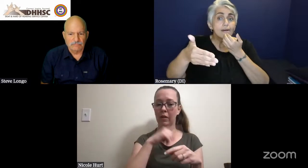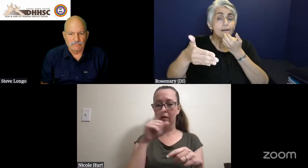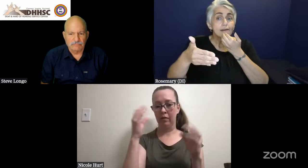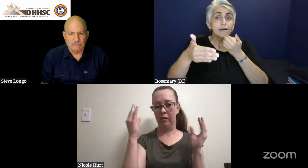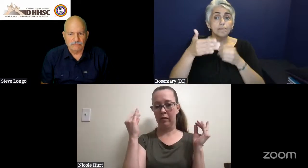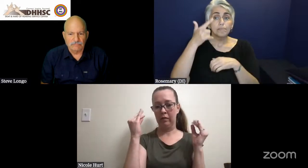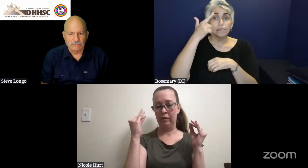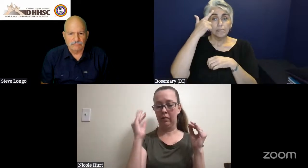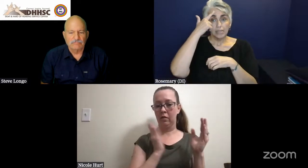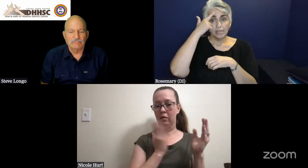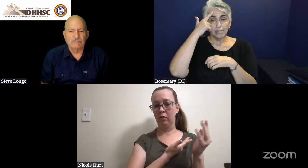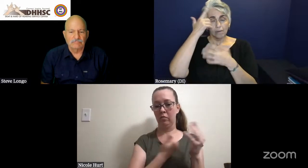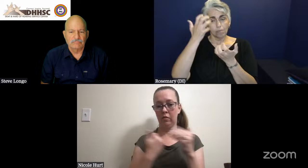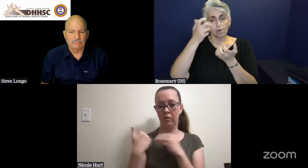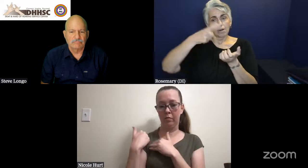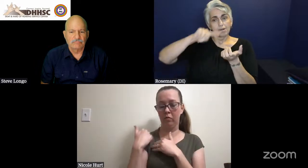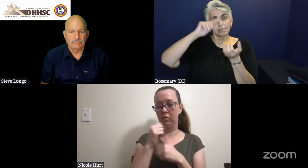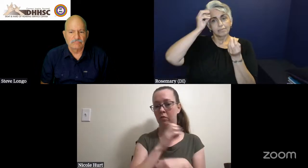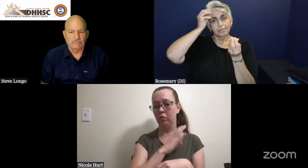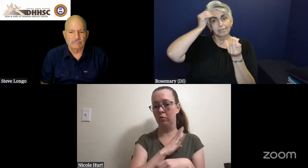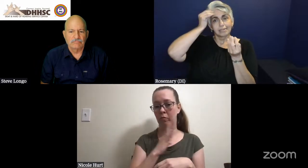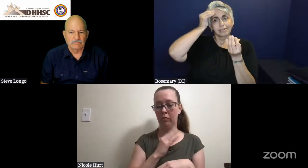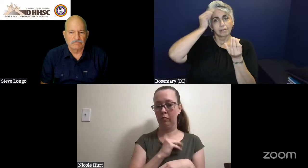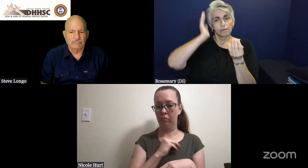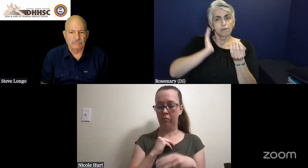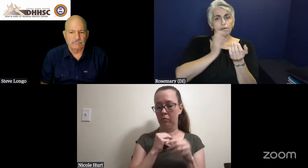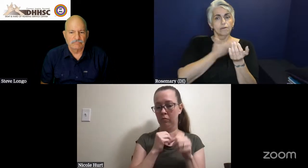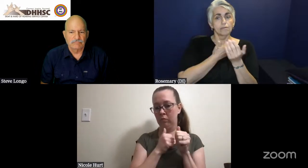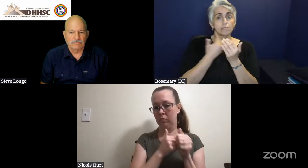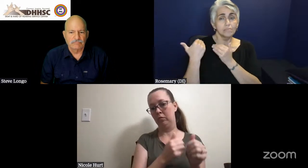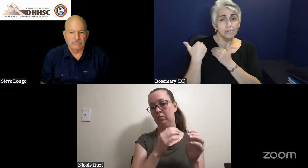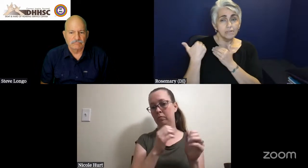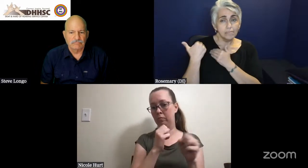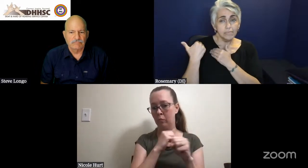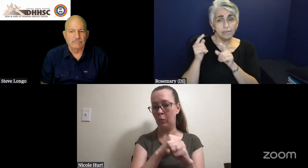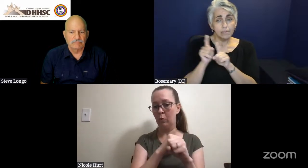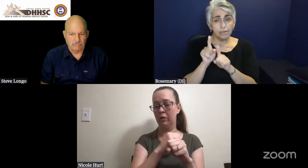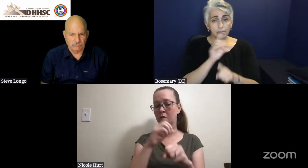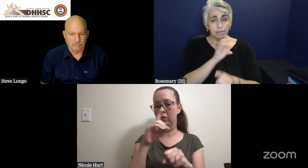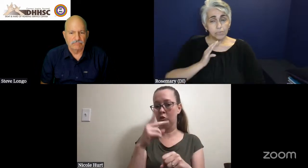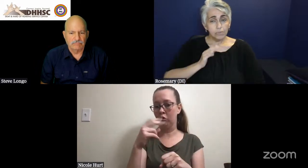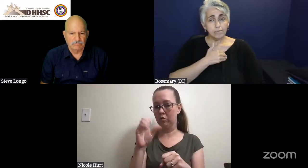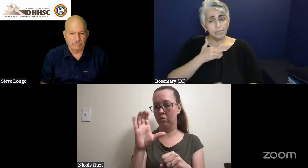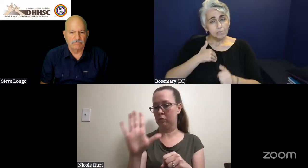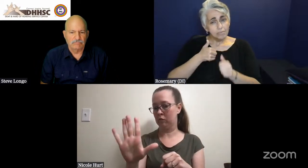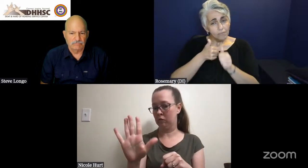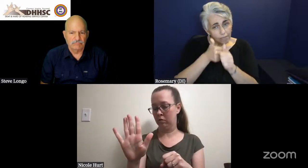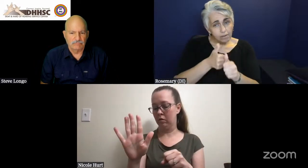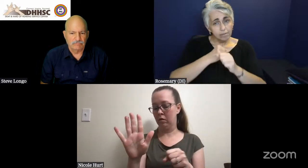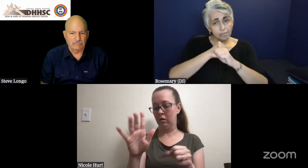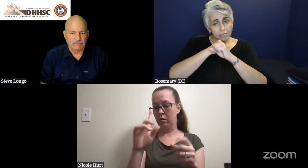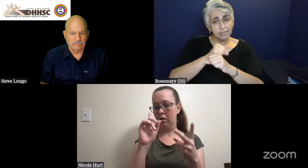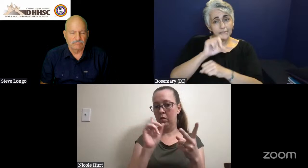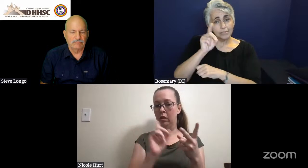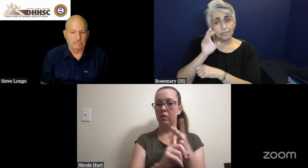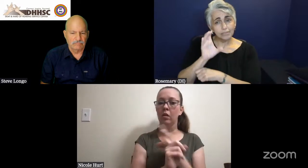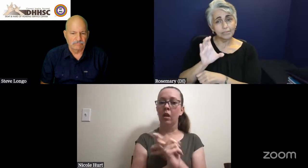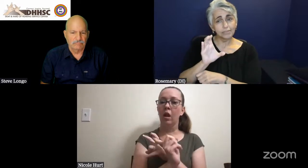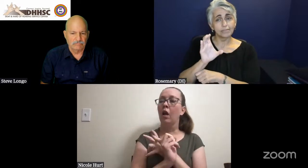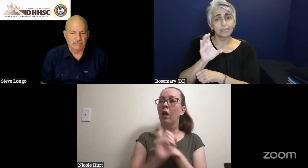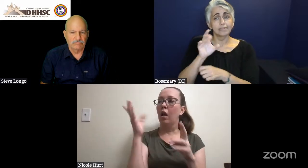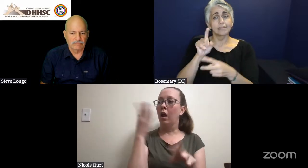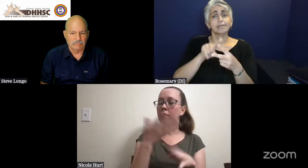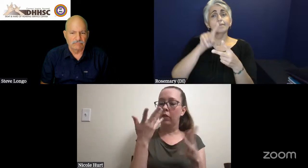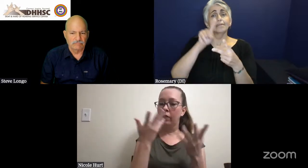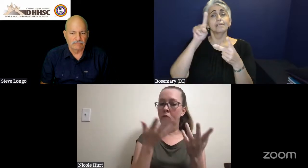be some protection for the future. I want us to think about our responsibility as board members